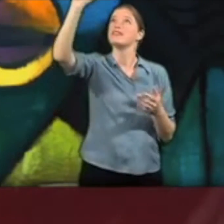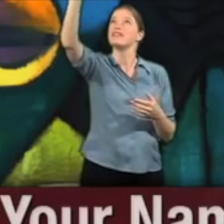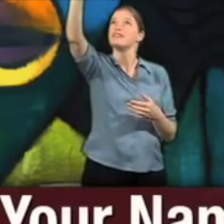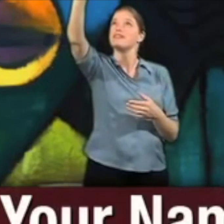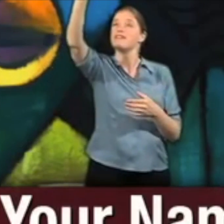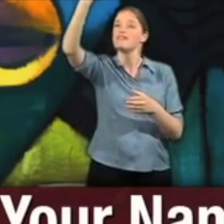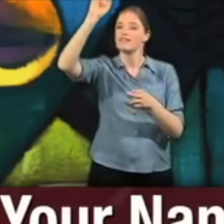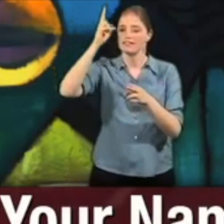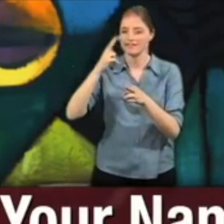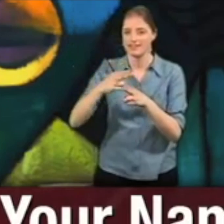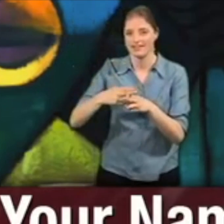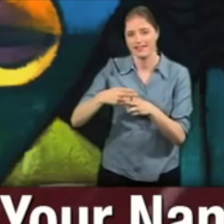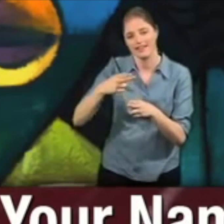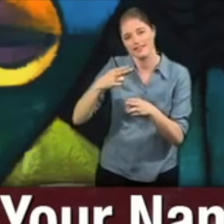Your name.